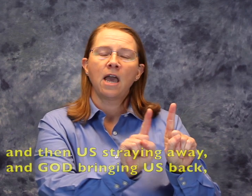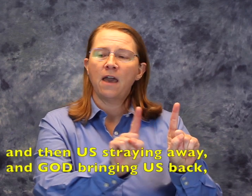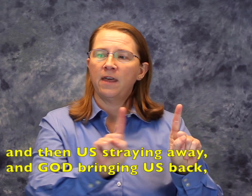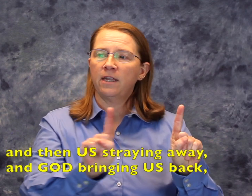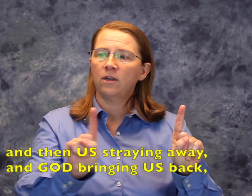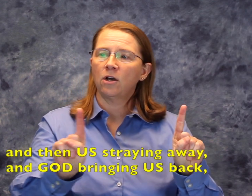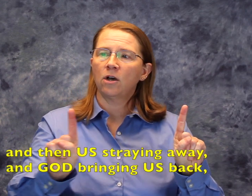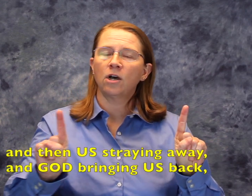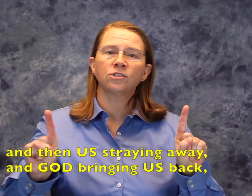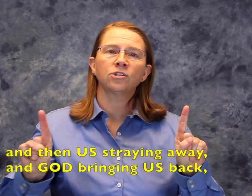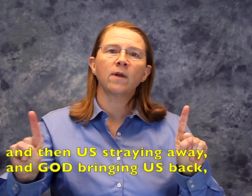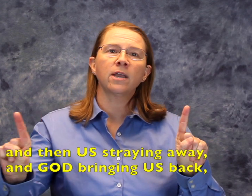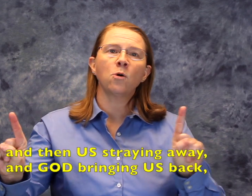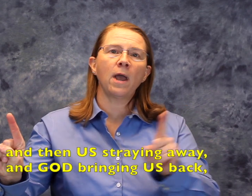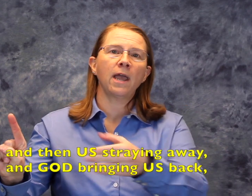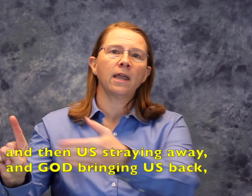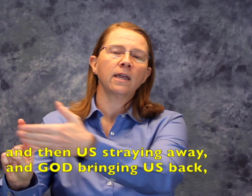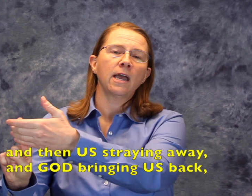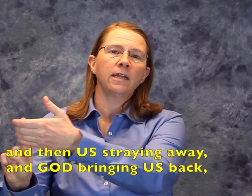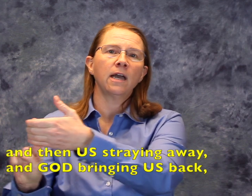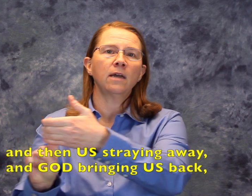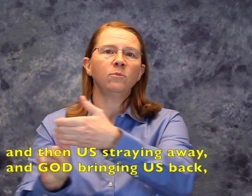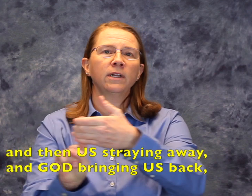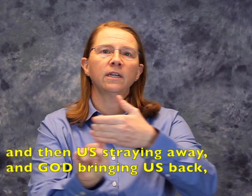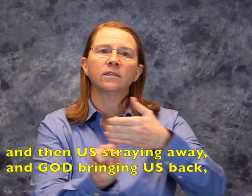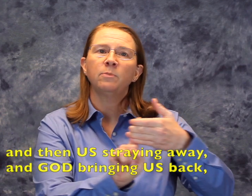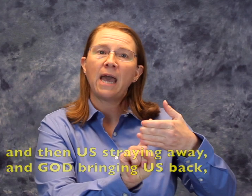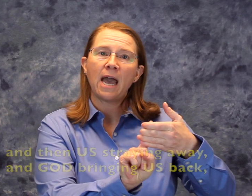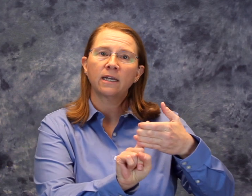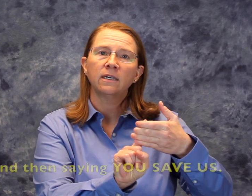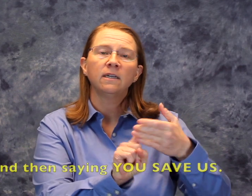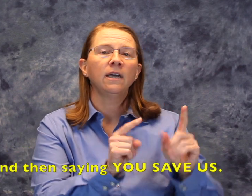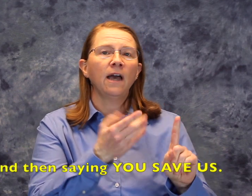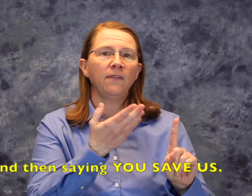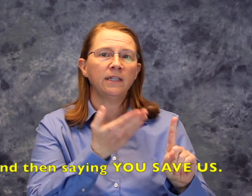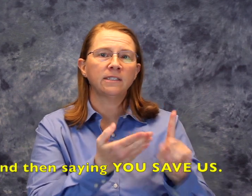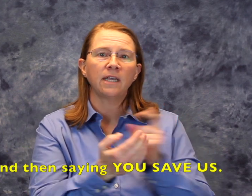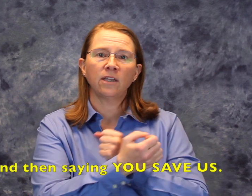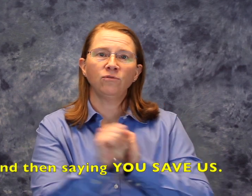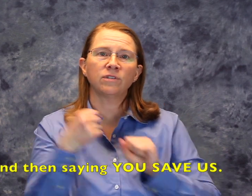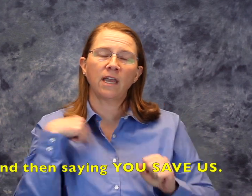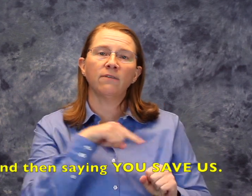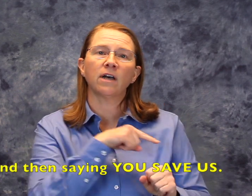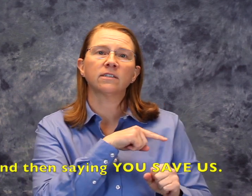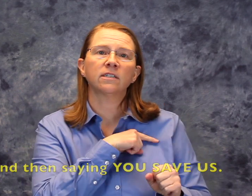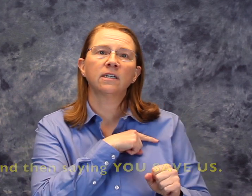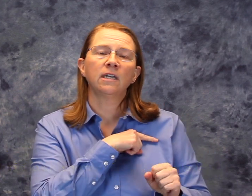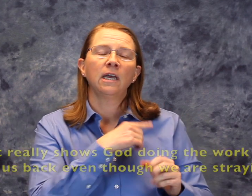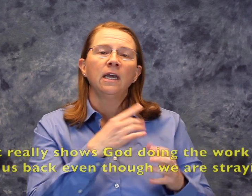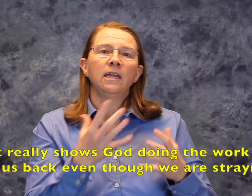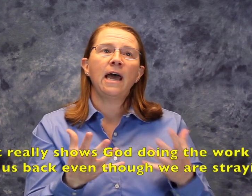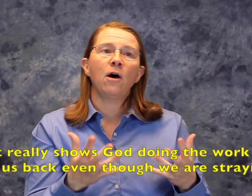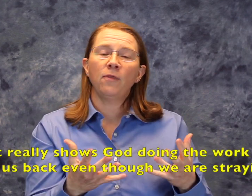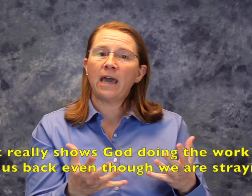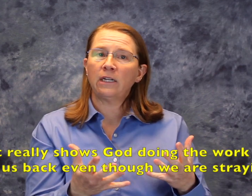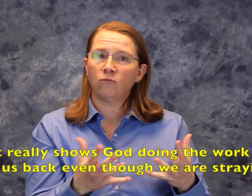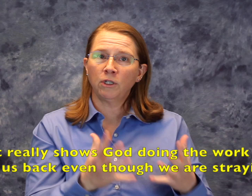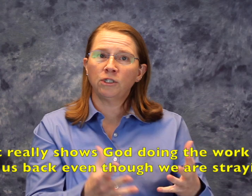and then us straying away and God bringing us back, and then saying, "You save us." Now that really